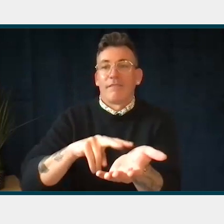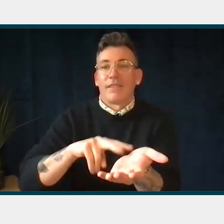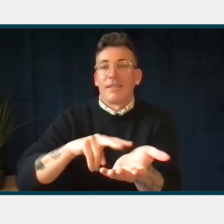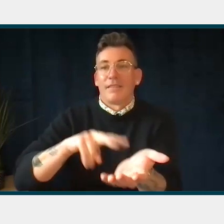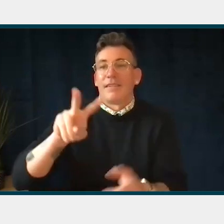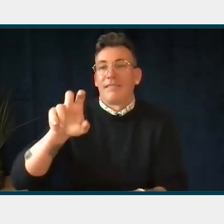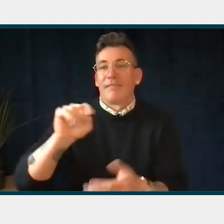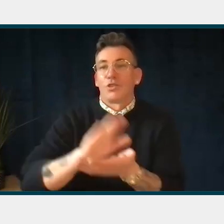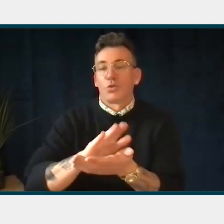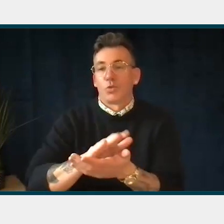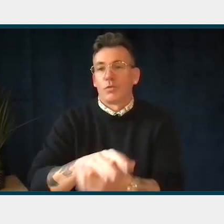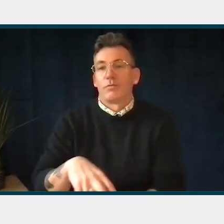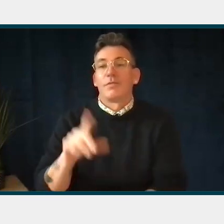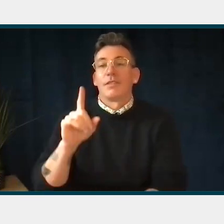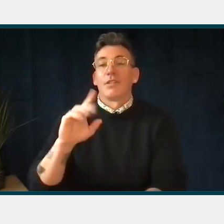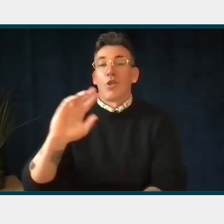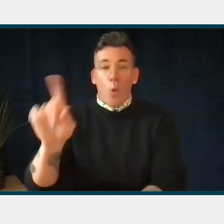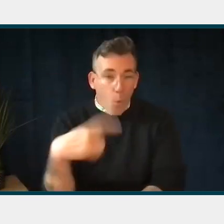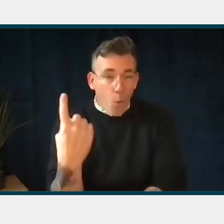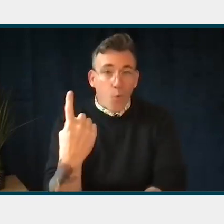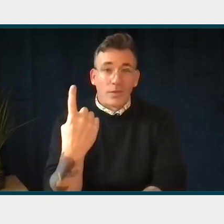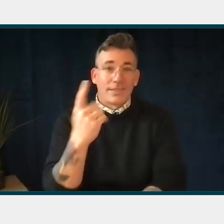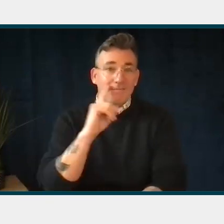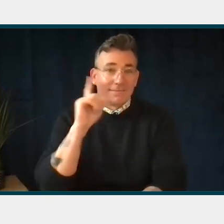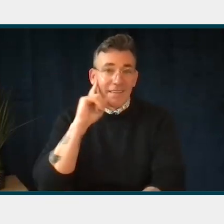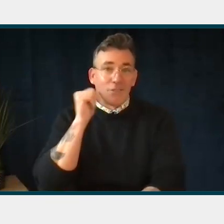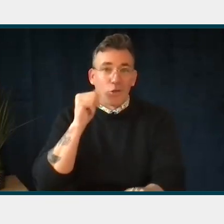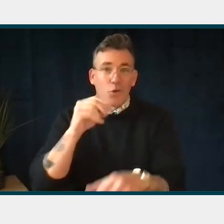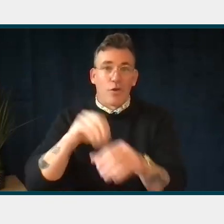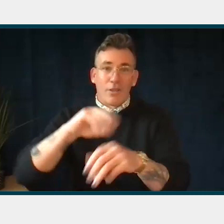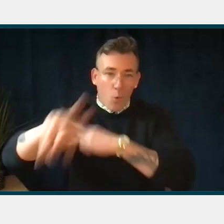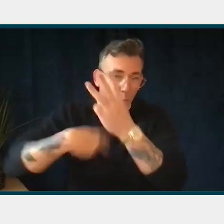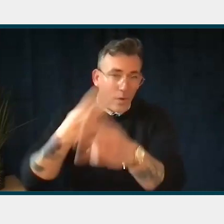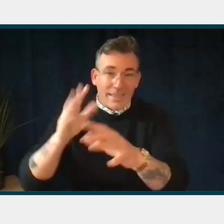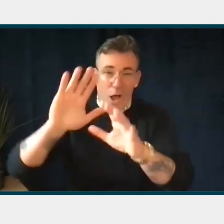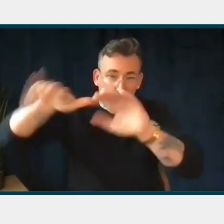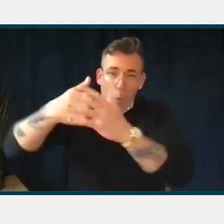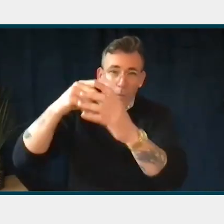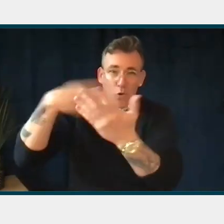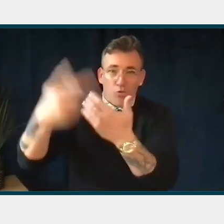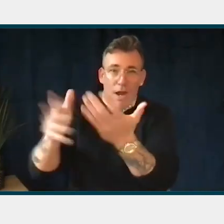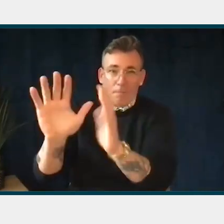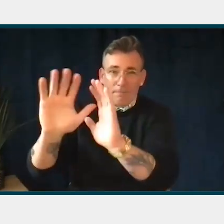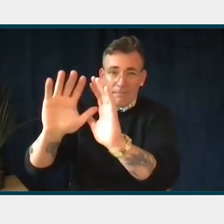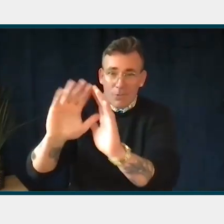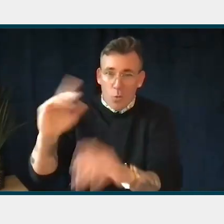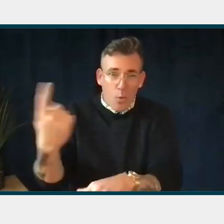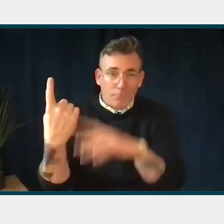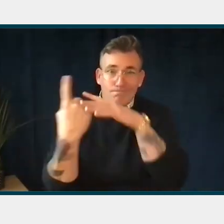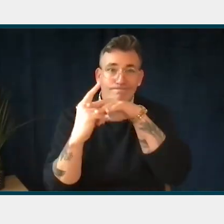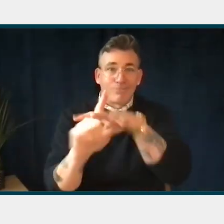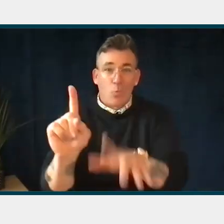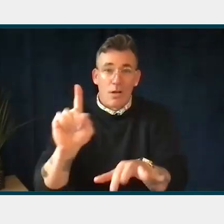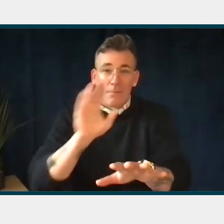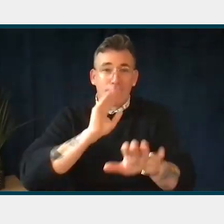will graduate from vet school. One of the youngest deaf vets, and will be the only deaf vet. It